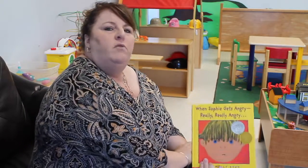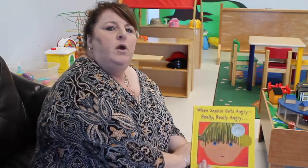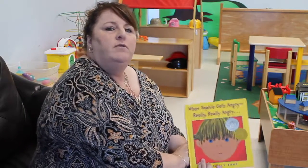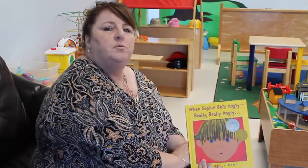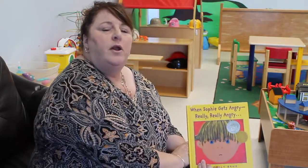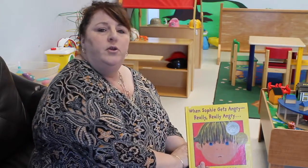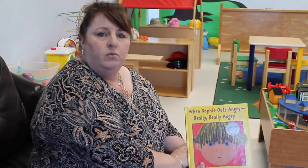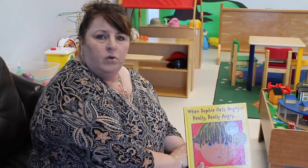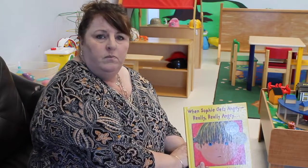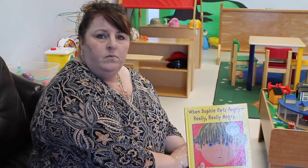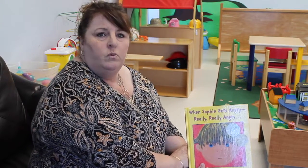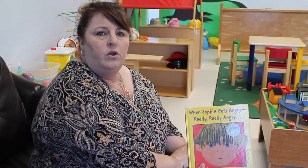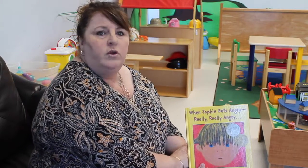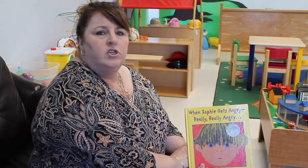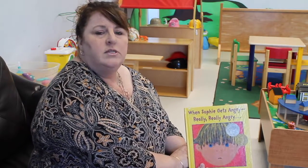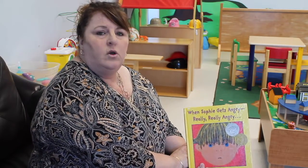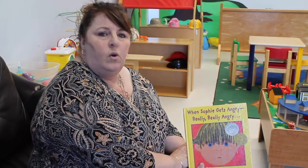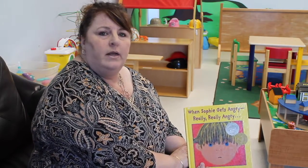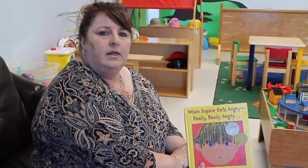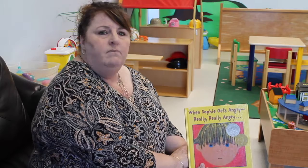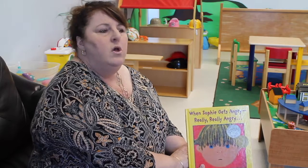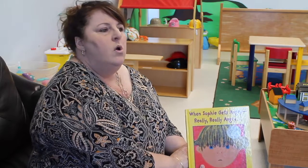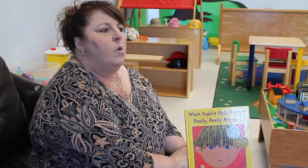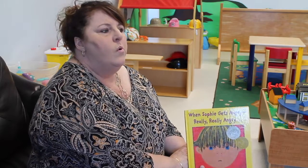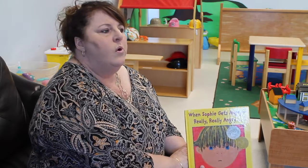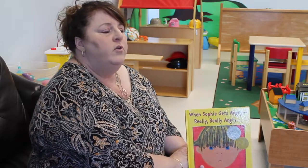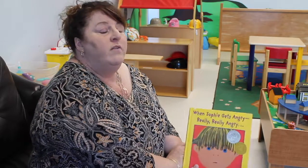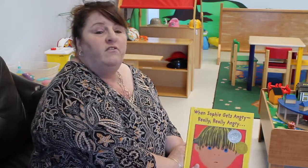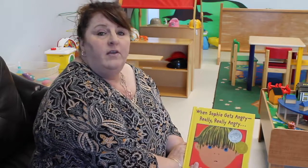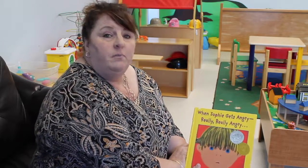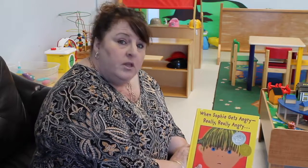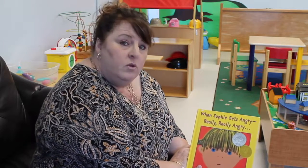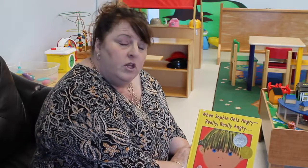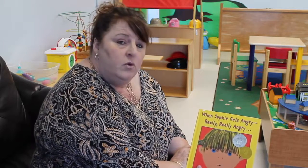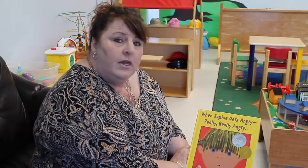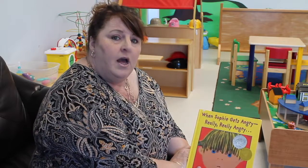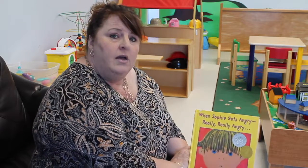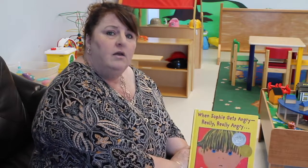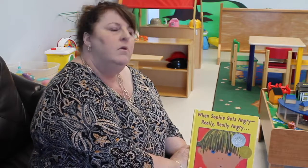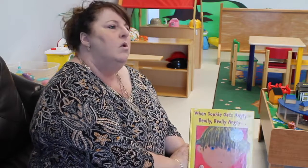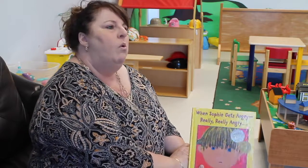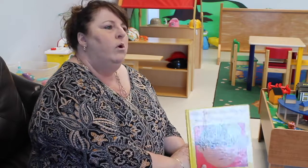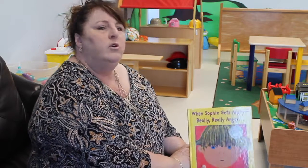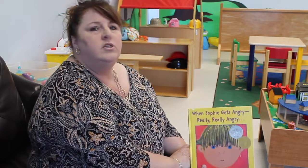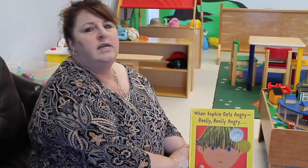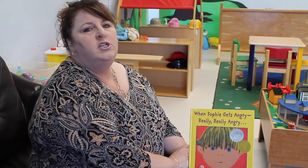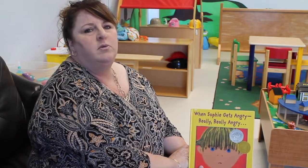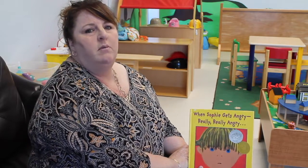have a spot in your room where you can just sit quietly, or if you have a favorite pillow that you can hug, or you could just say to your mom or